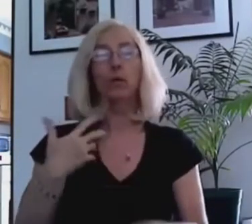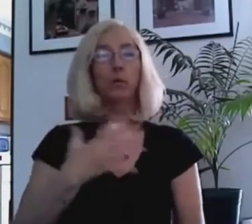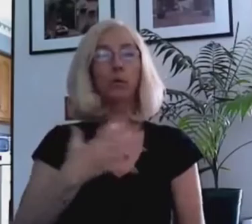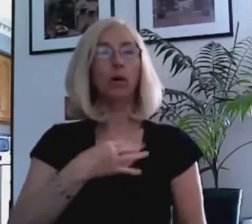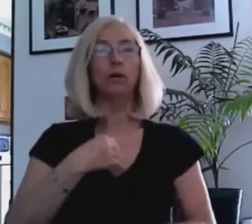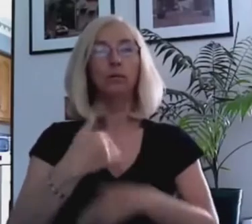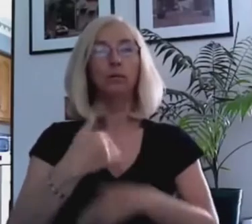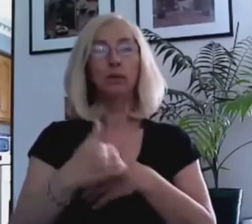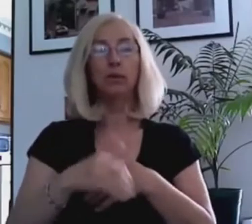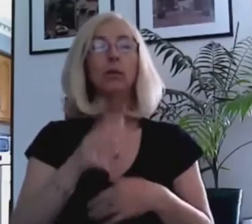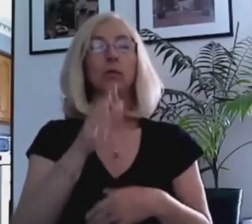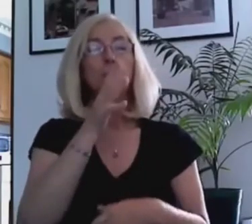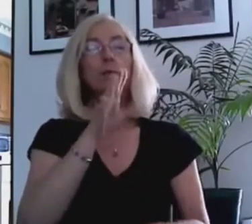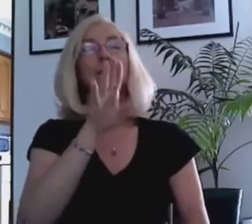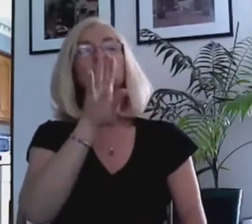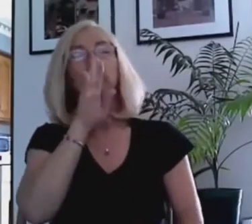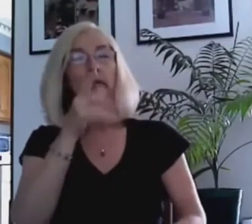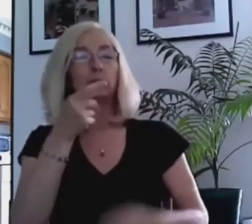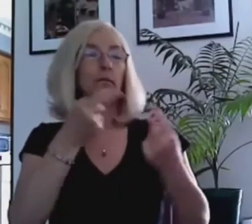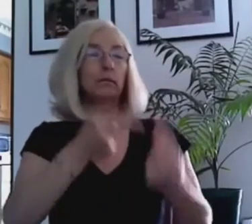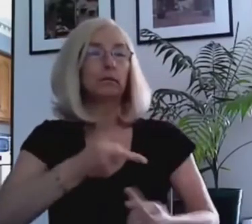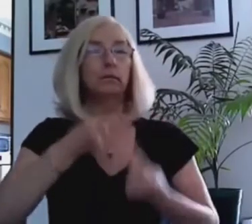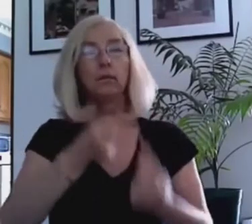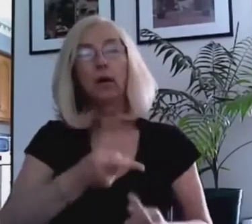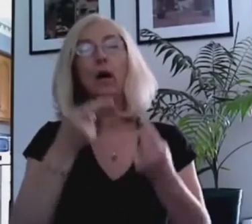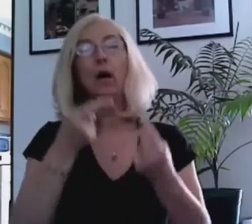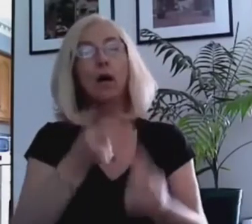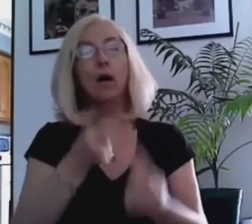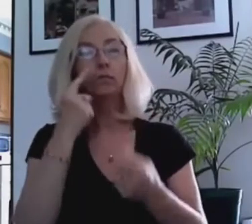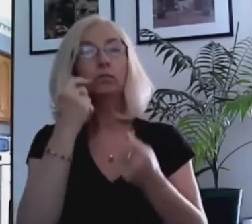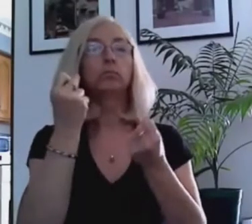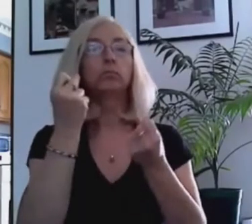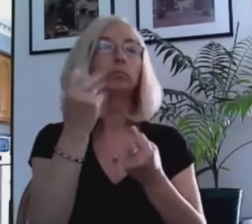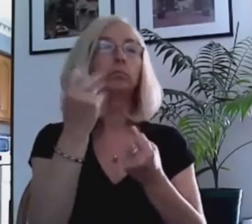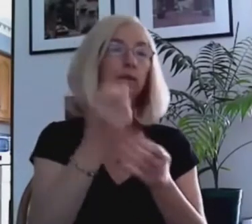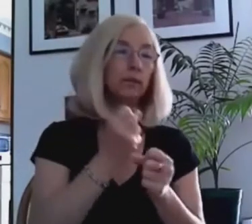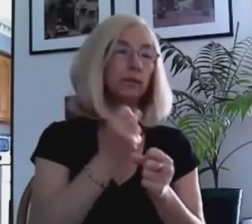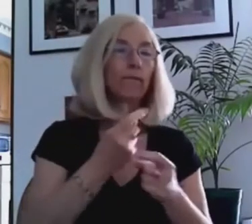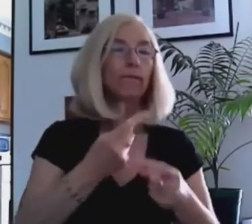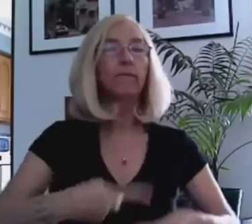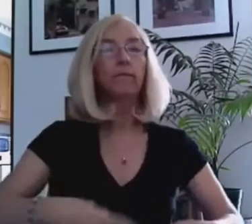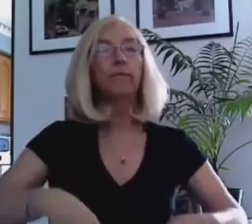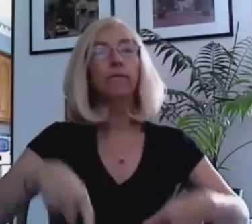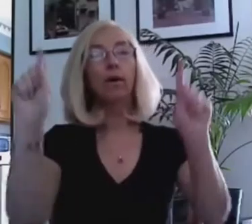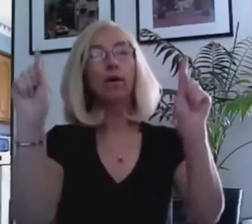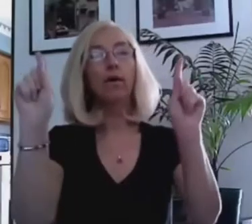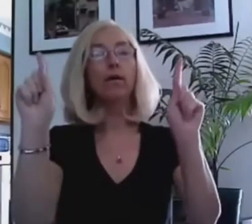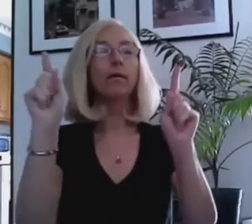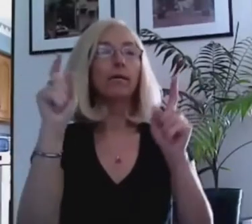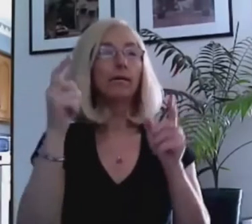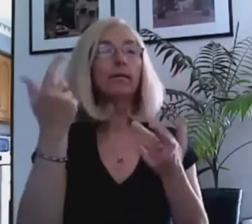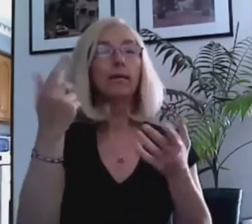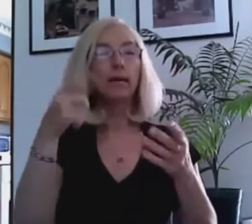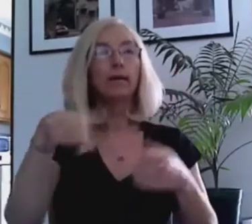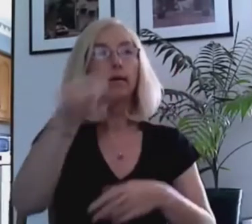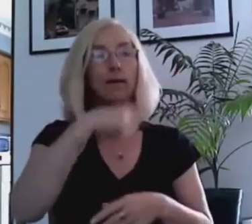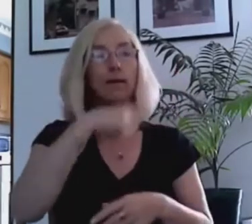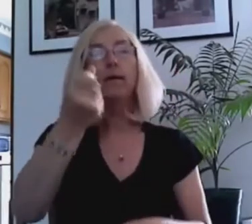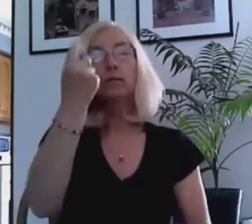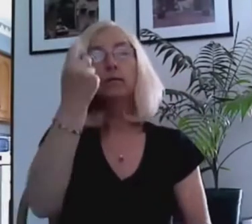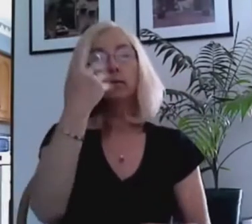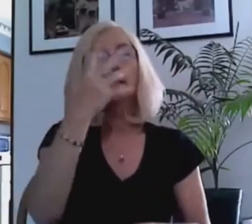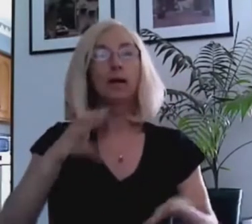bread didn't look the same as everybody else's, and they said it smelled gross. And I told my parents that I wanted white bread. They gave me